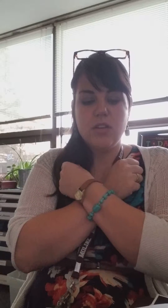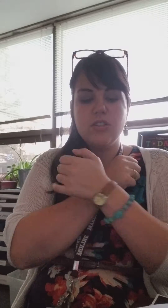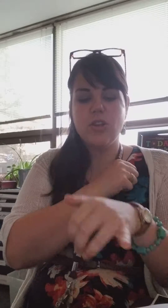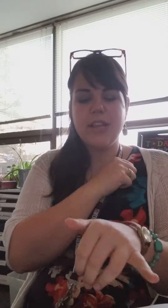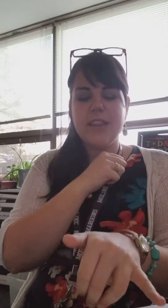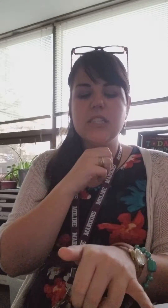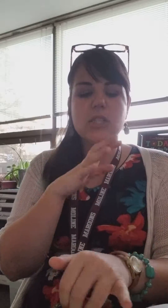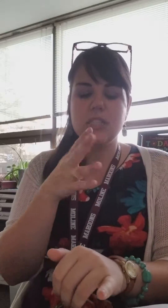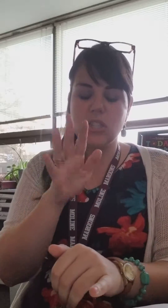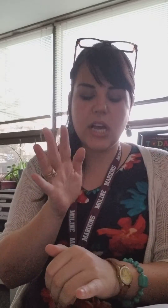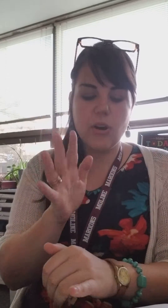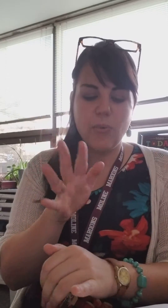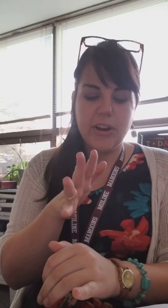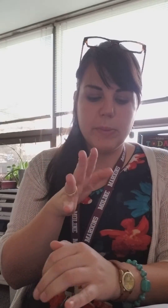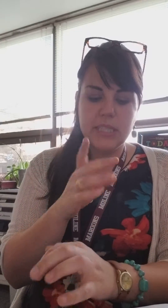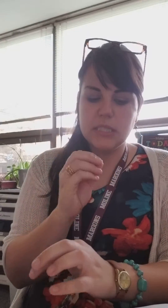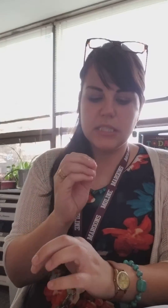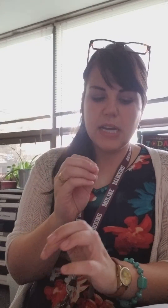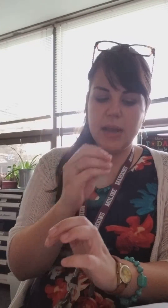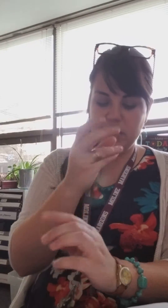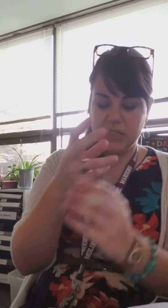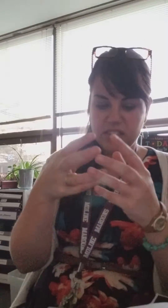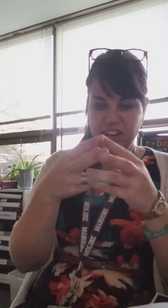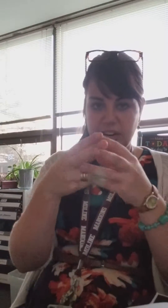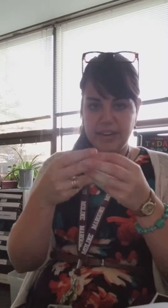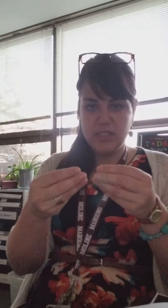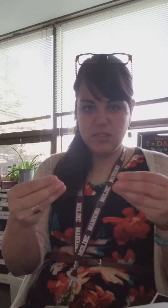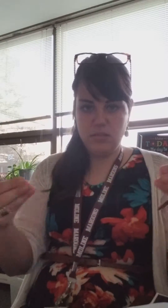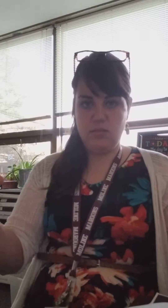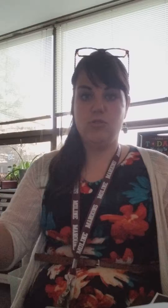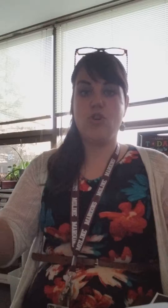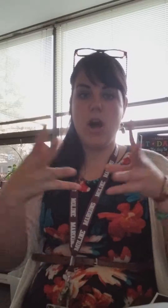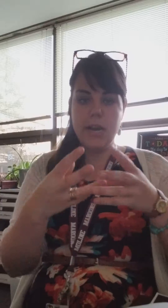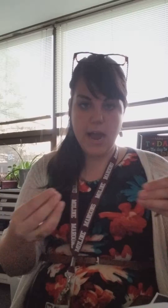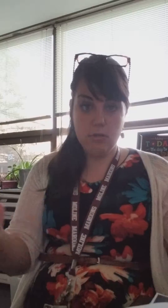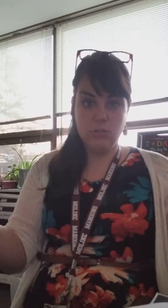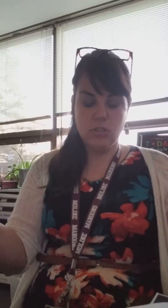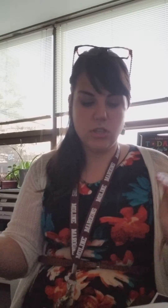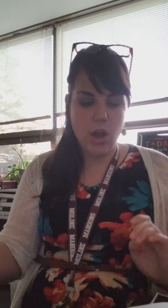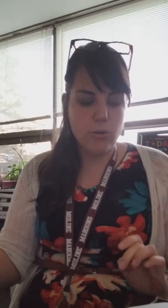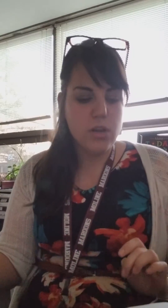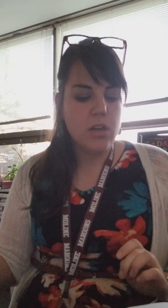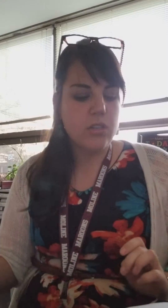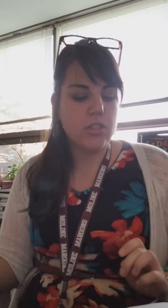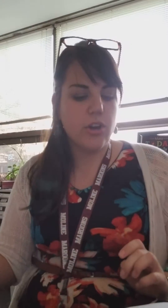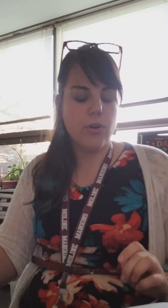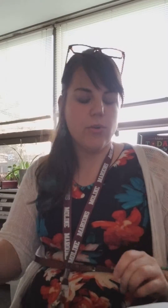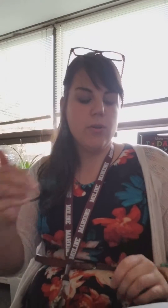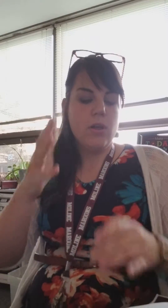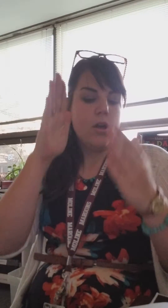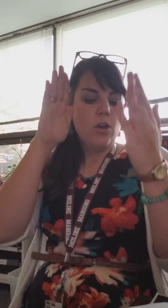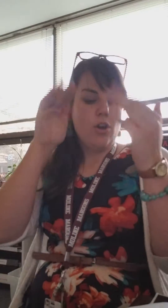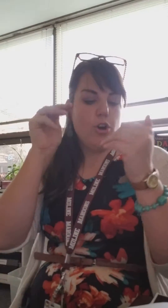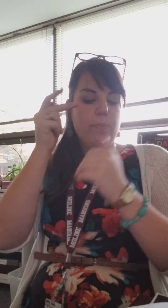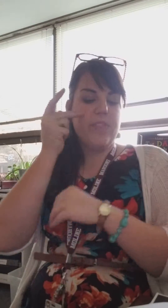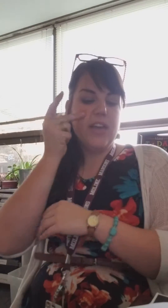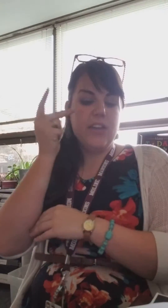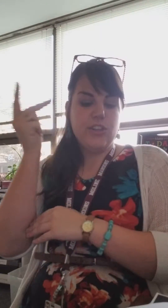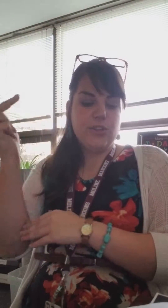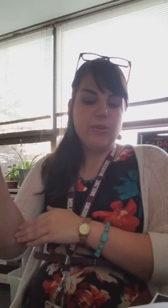so like this is kind of weird because the timing, it's very drawn out and slow. So hope that you